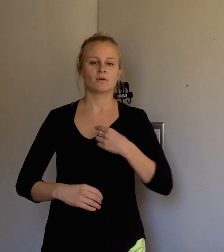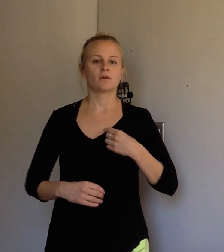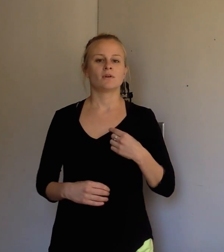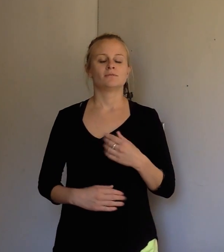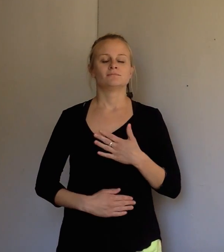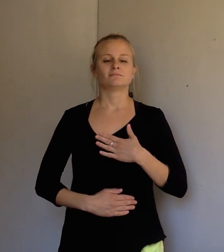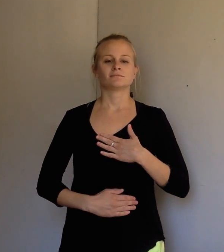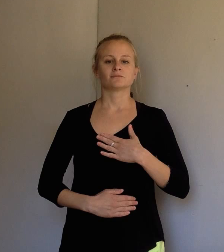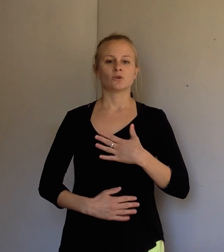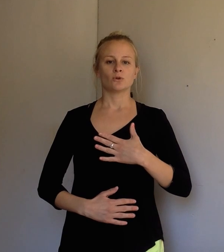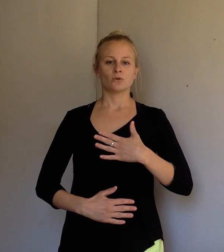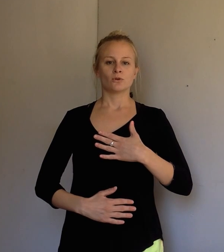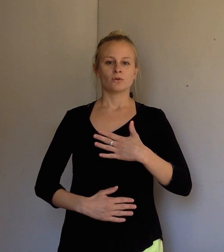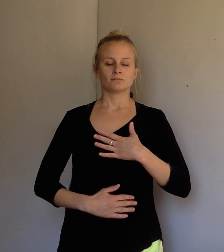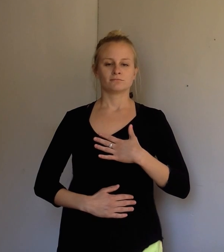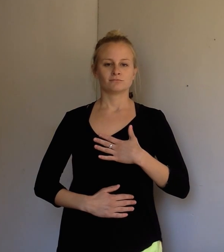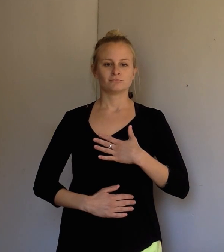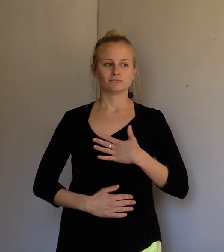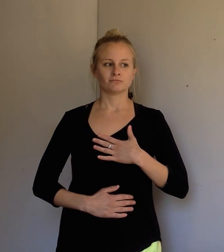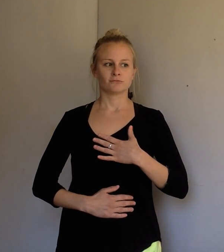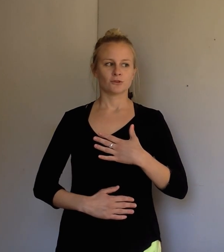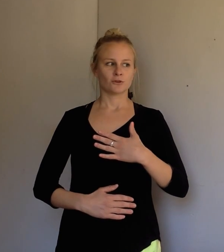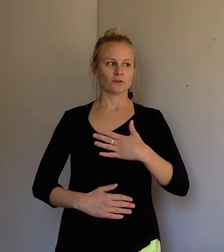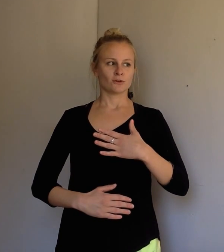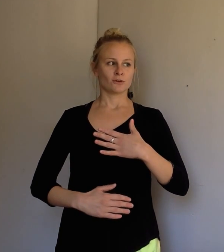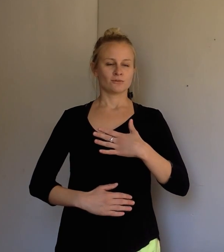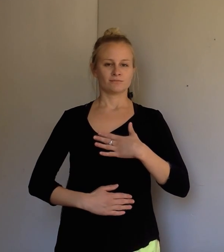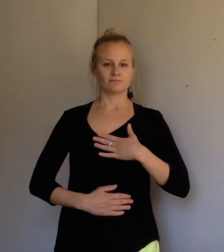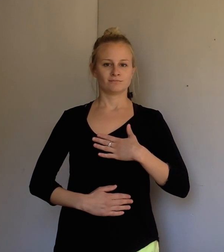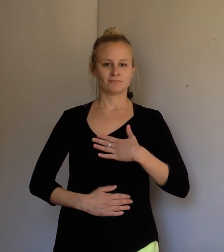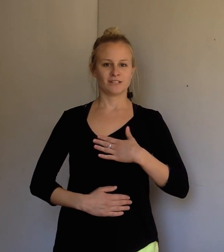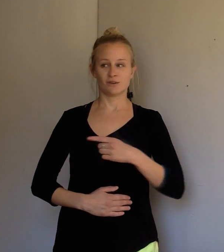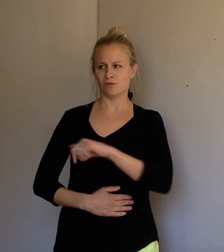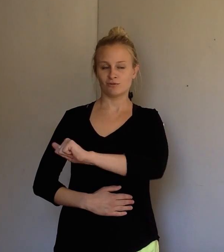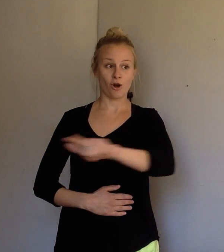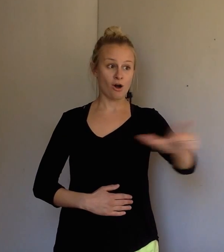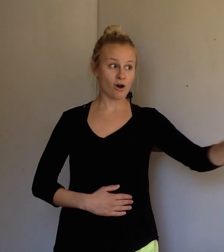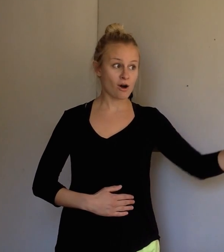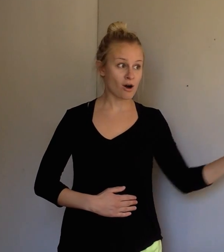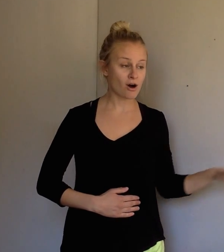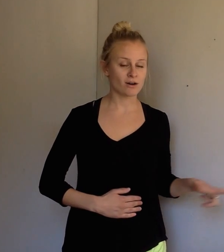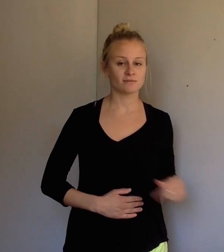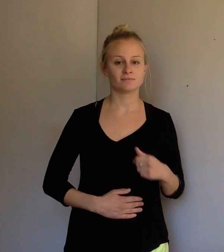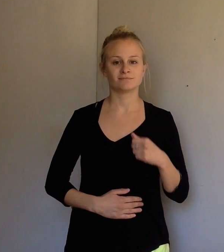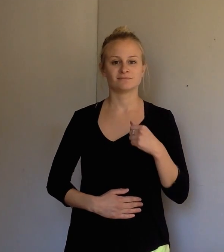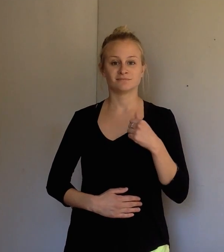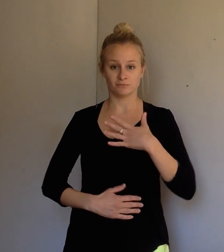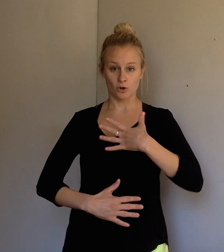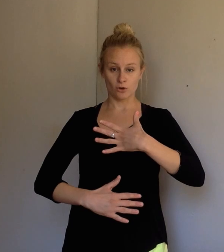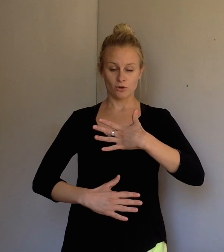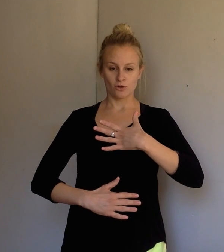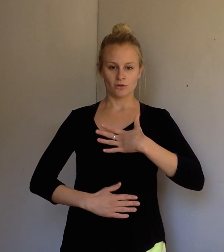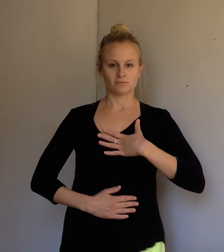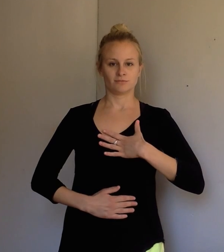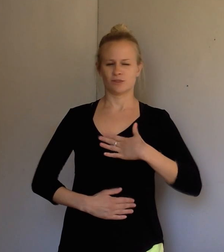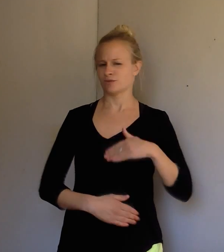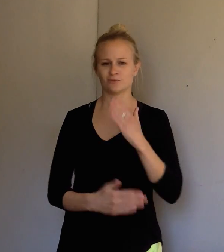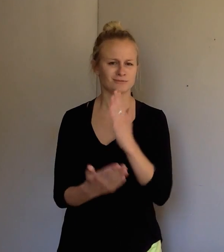soon as you start talking, you start using your breathing completely differently. So what I'm doing now is you see something much more like this. In talking, you use a